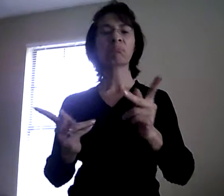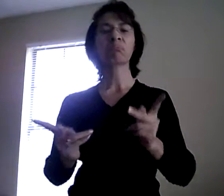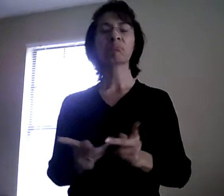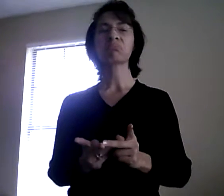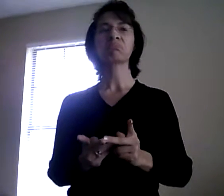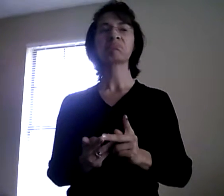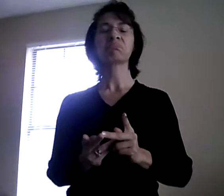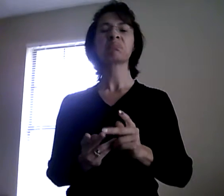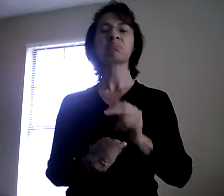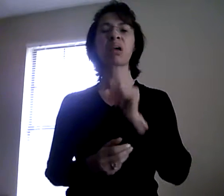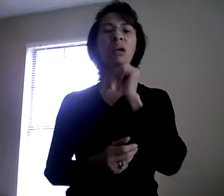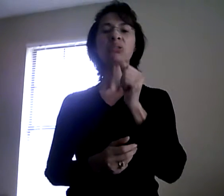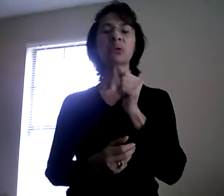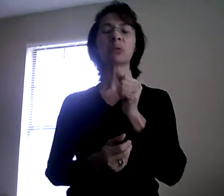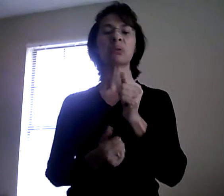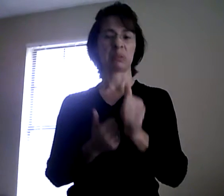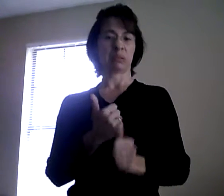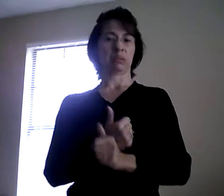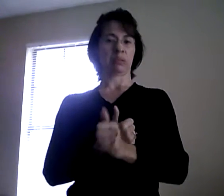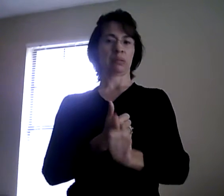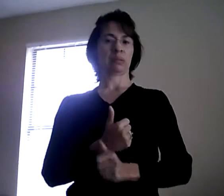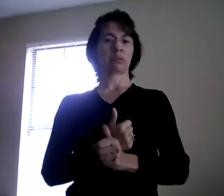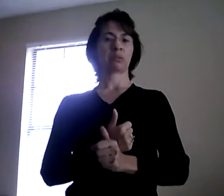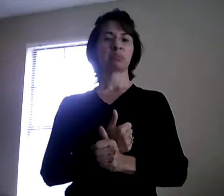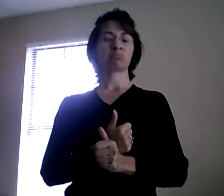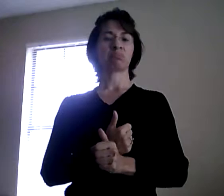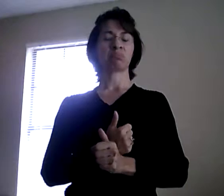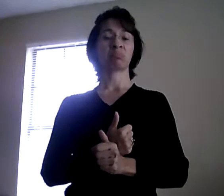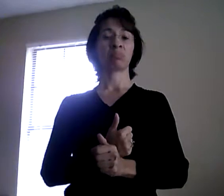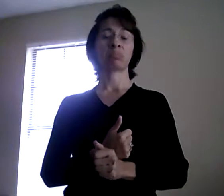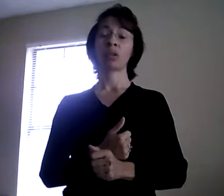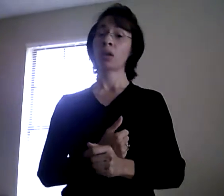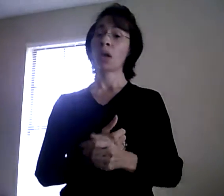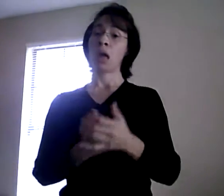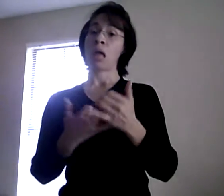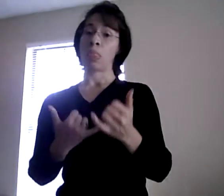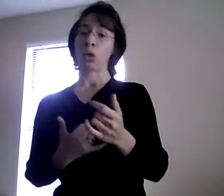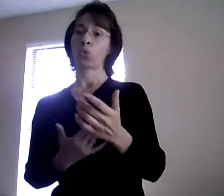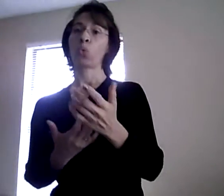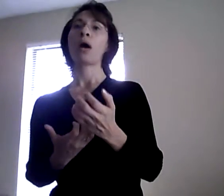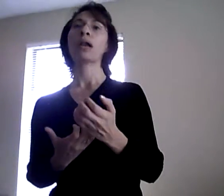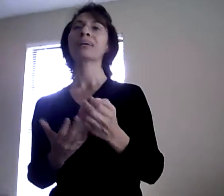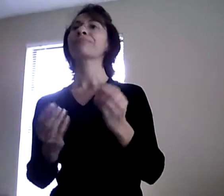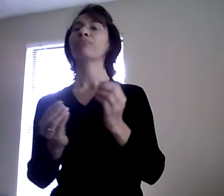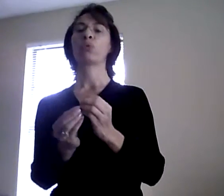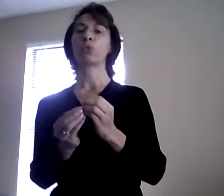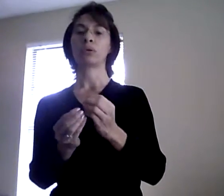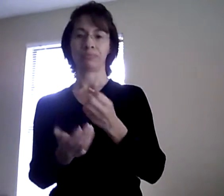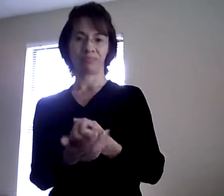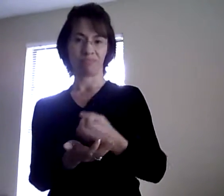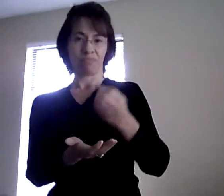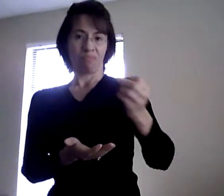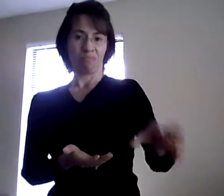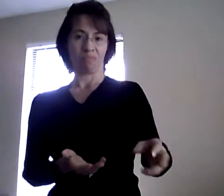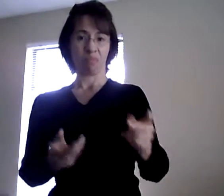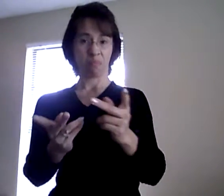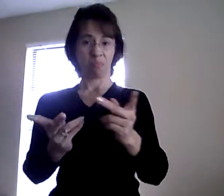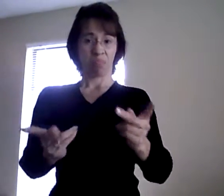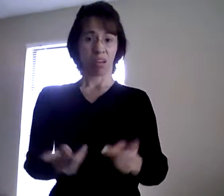as far as anything goes. If you want more of the affluent places, those are closer to downtown, and that's